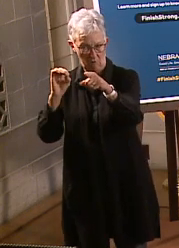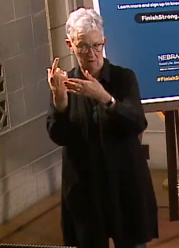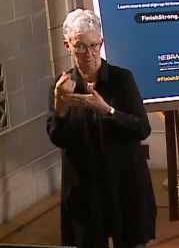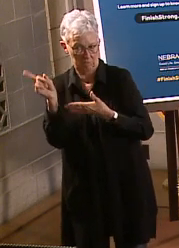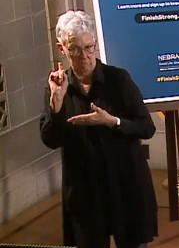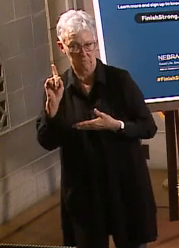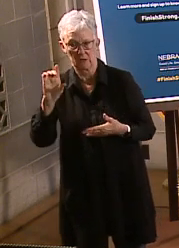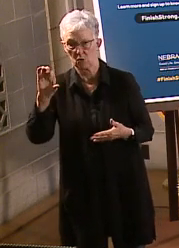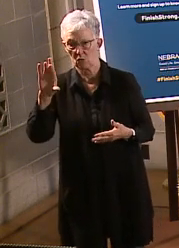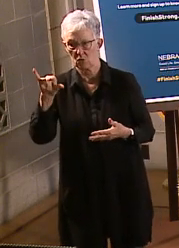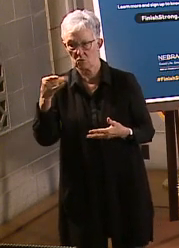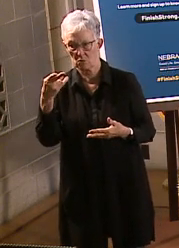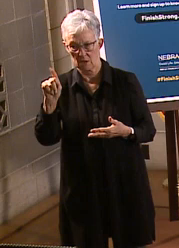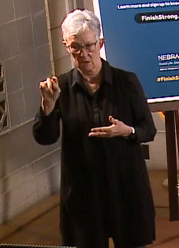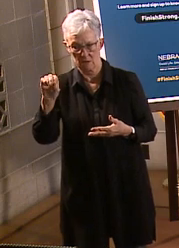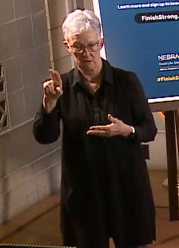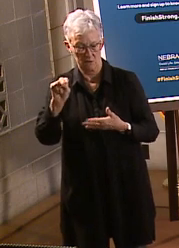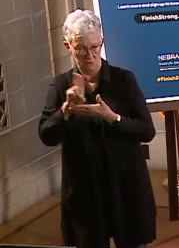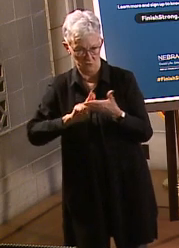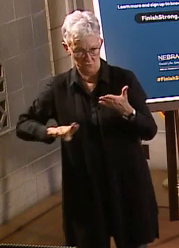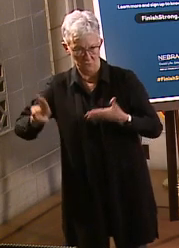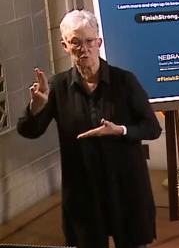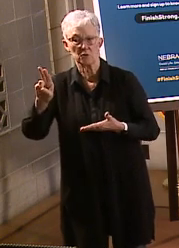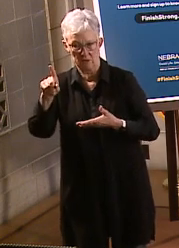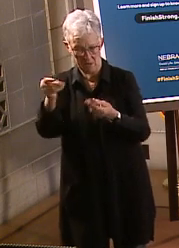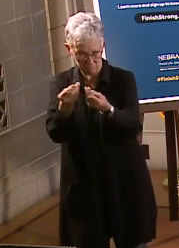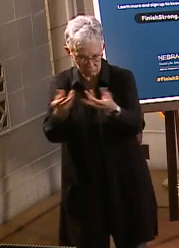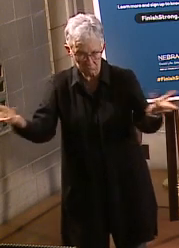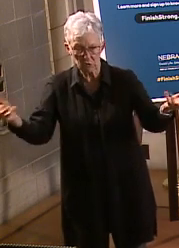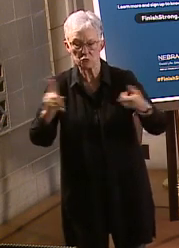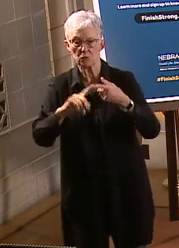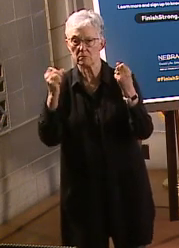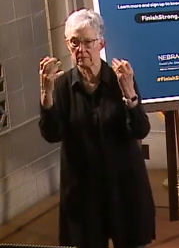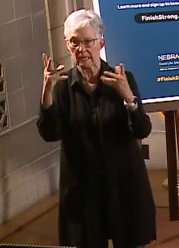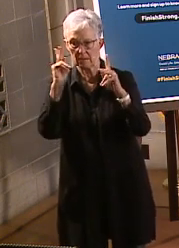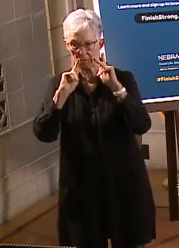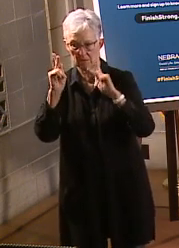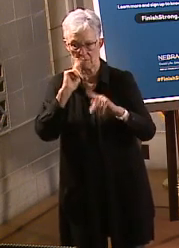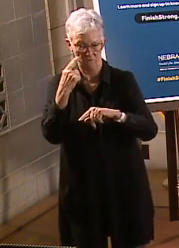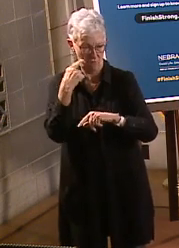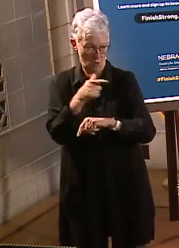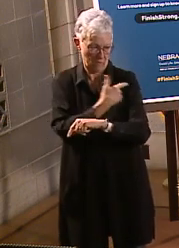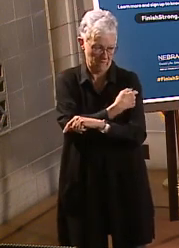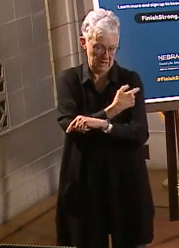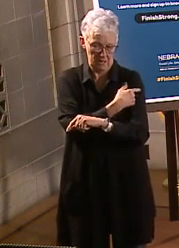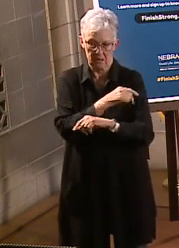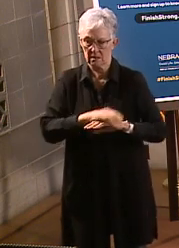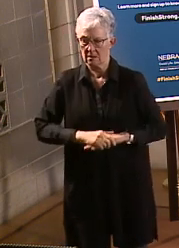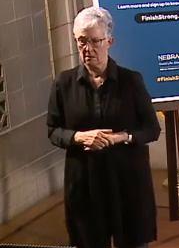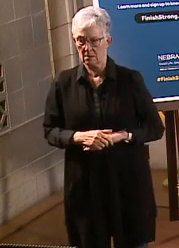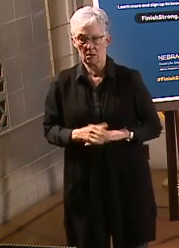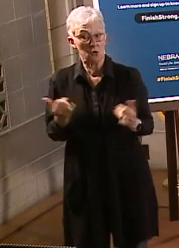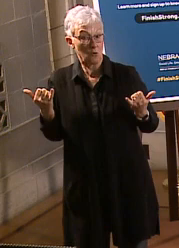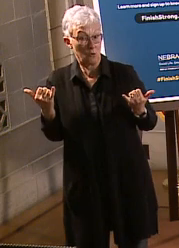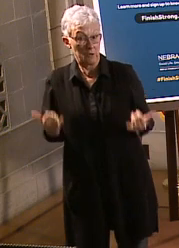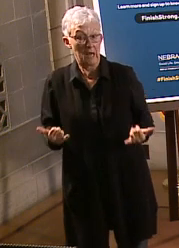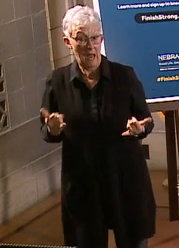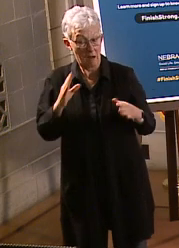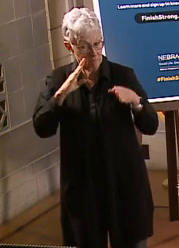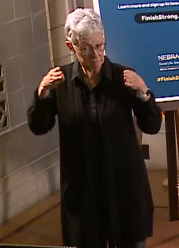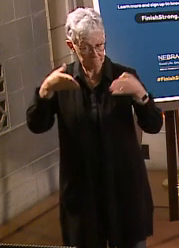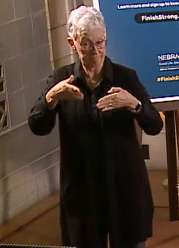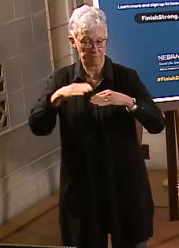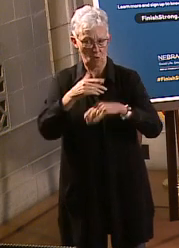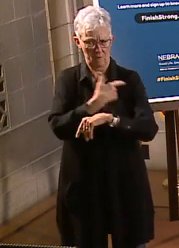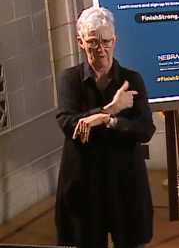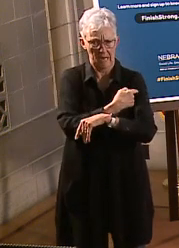we're getting vaccines in people's arms. All right, well, speaking of vaccines in people's arms, one of the things that workplaces can do is encourage